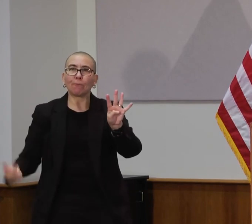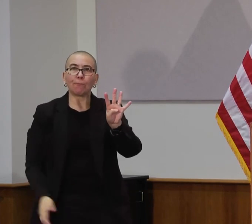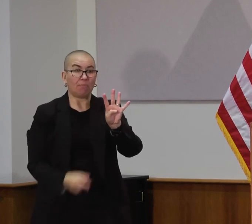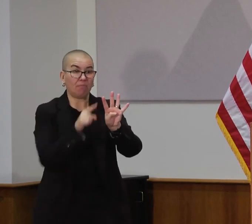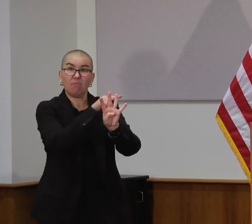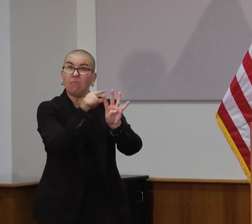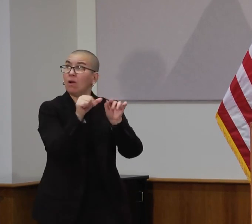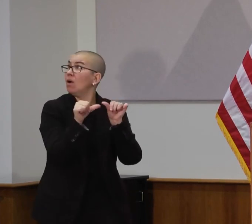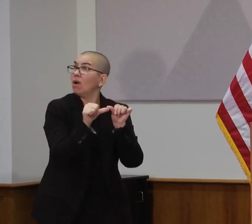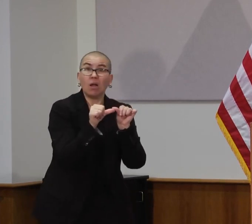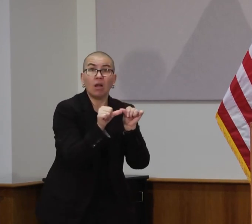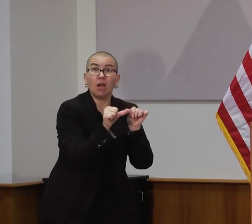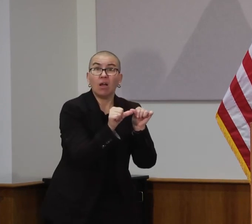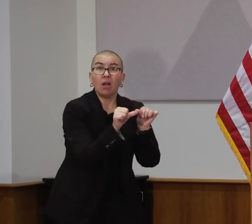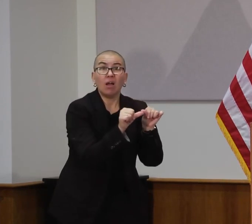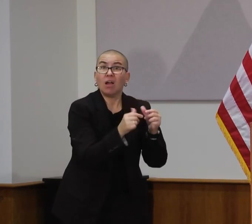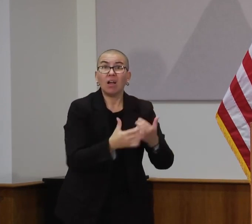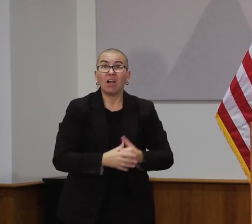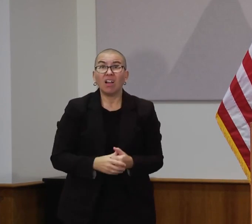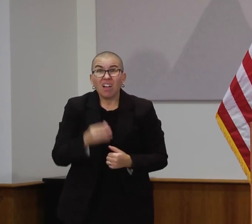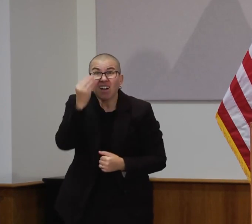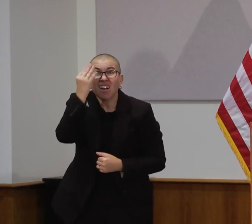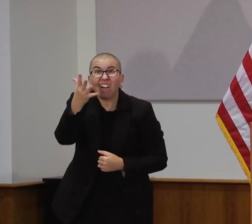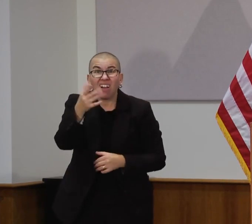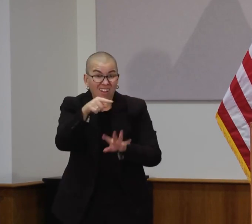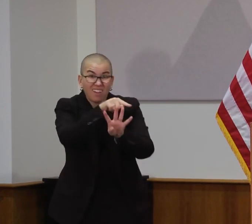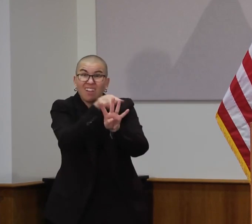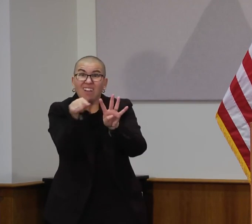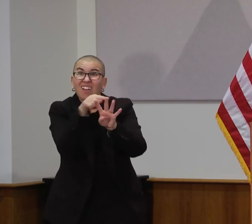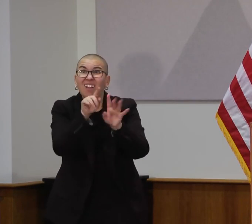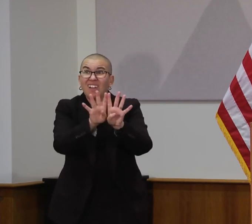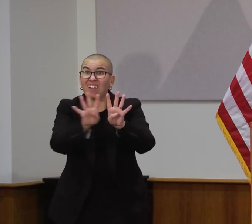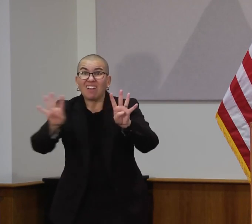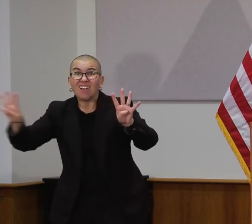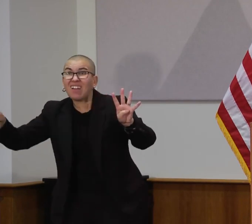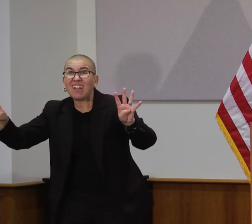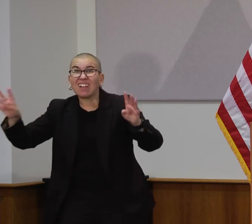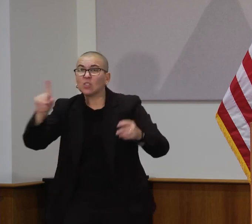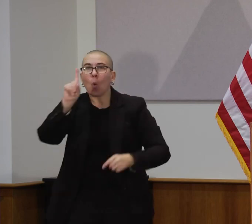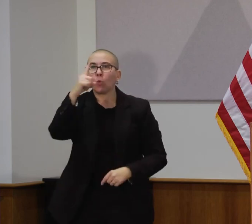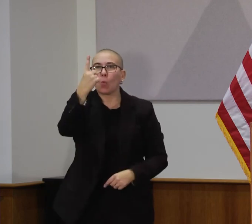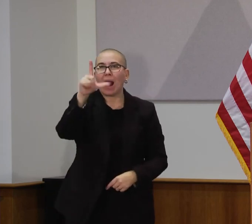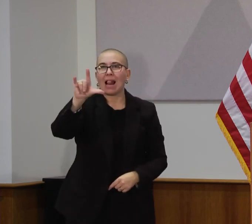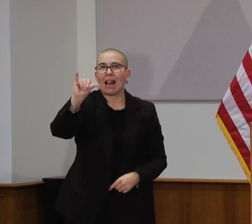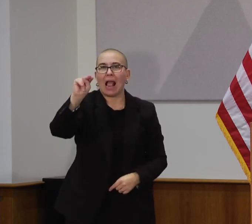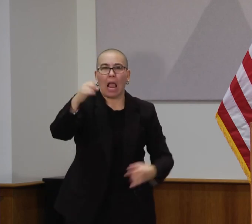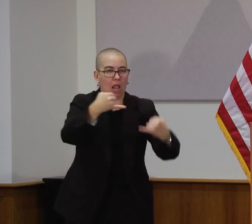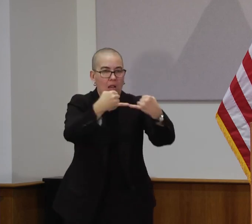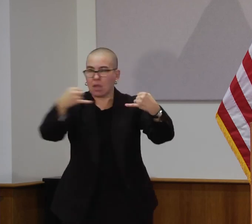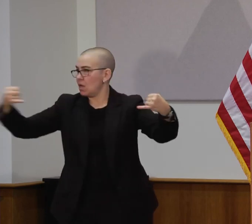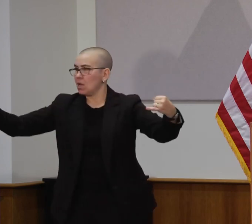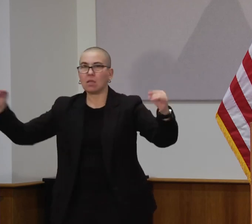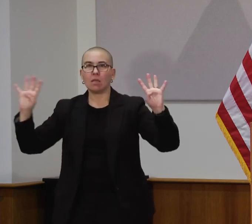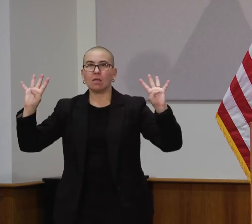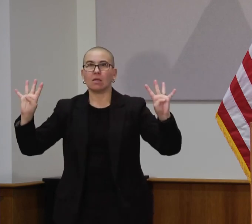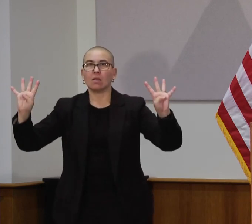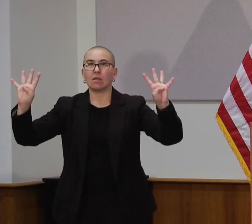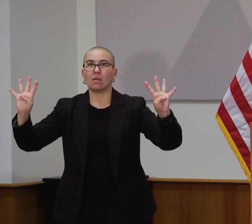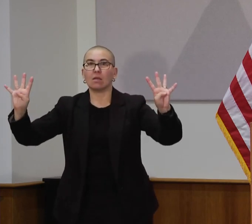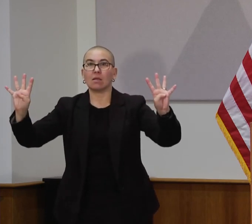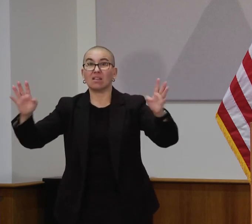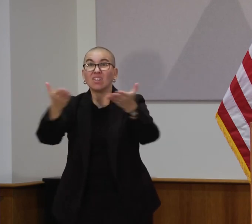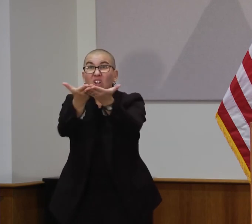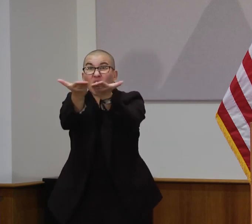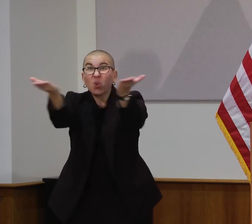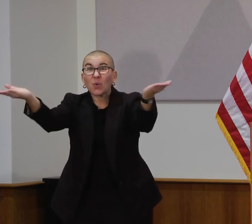there. Their front line and their only line is you. This is where now we need to figure out a